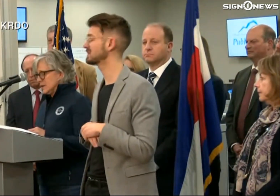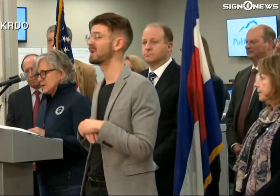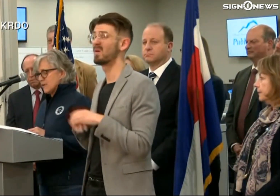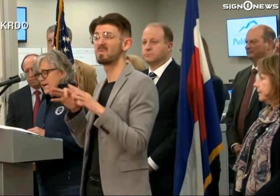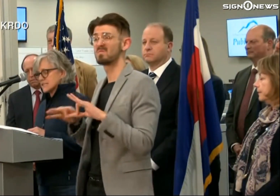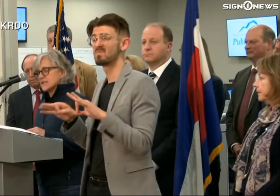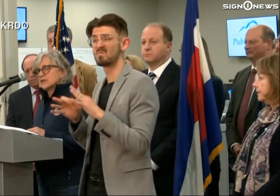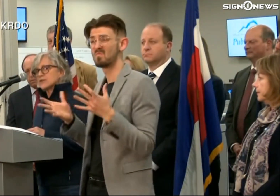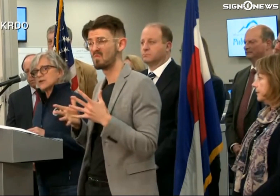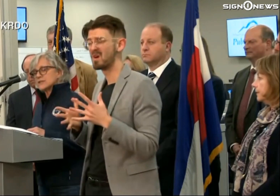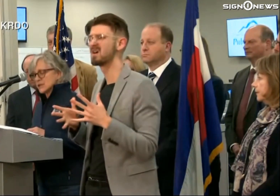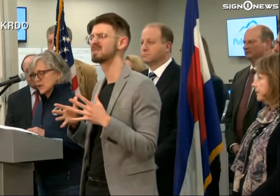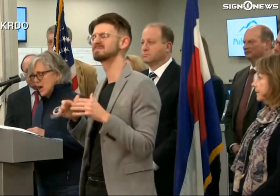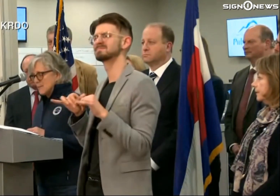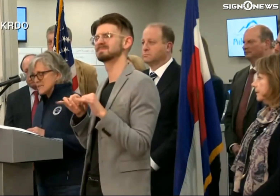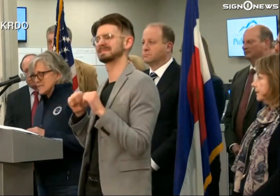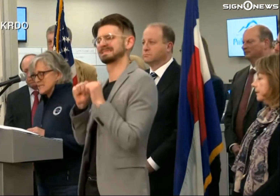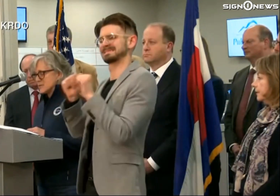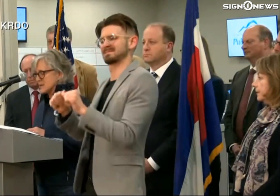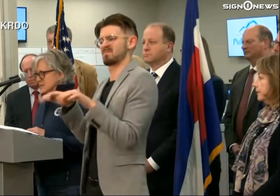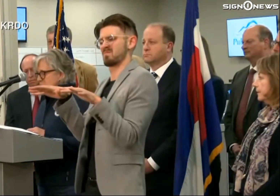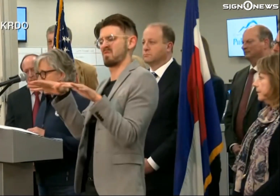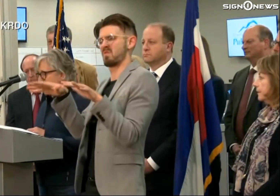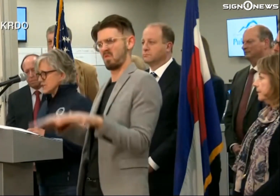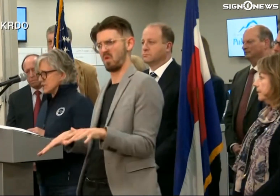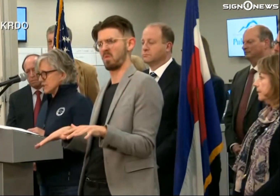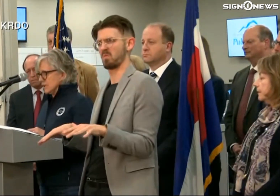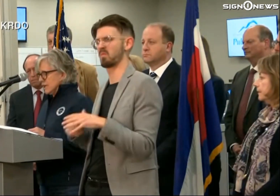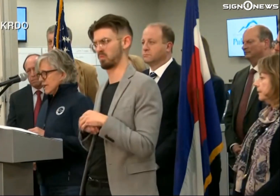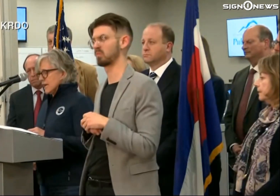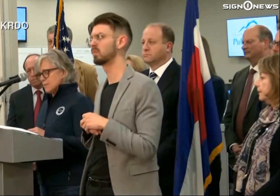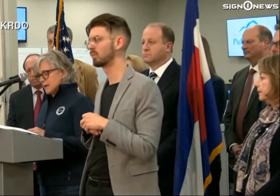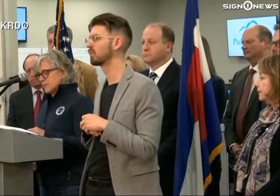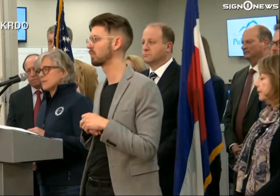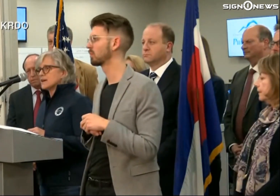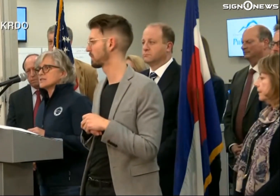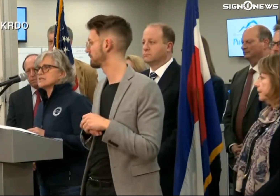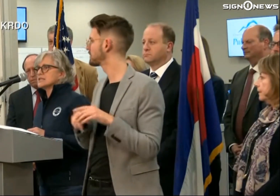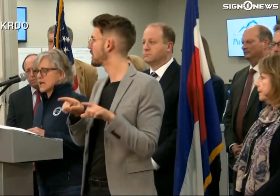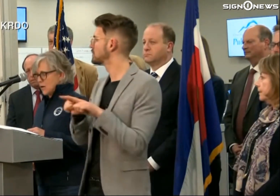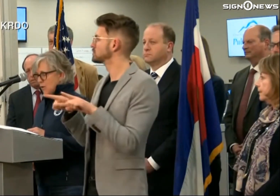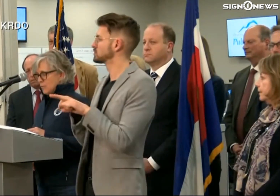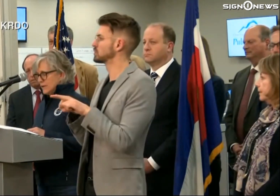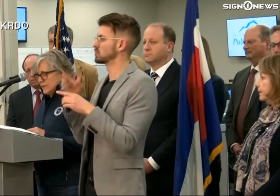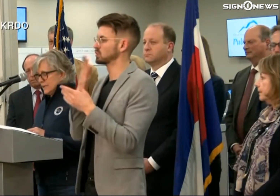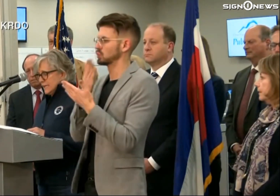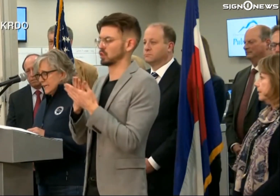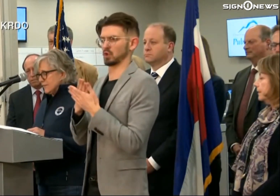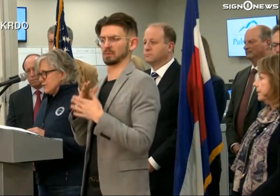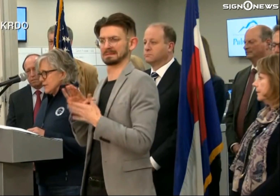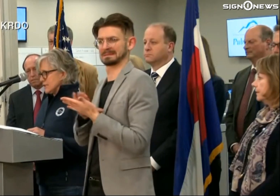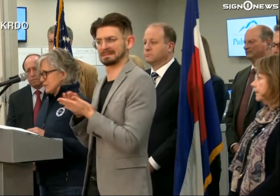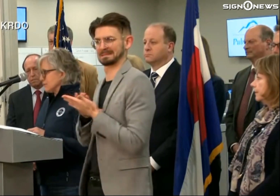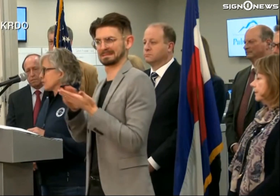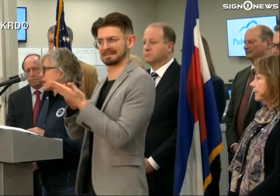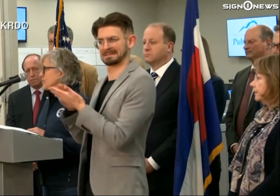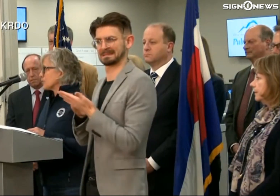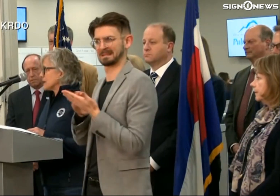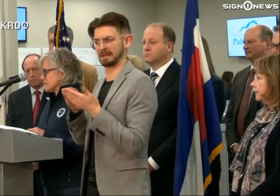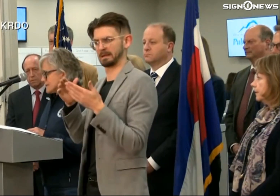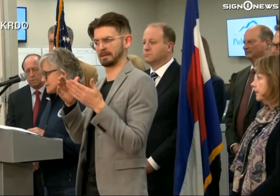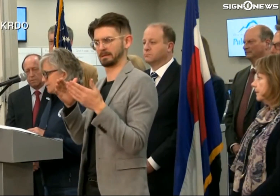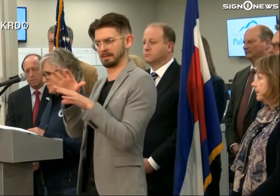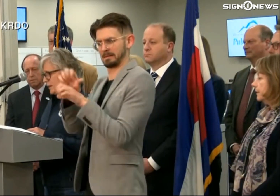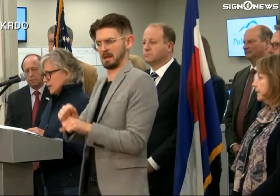calm, practicing good, common sense respiratory hygiene, and being prepared to stay home if you need to for a